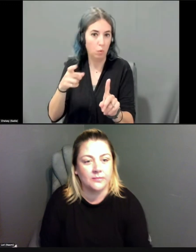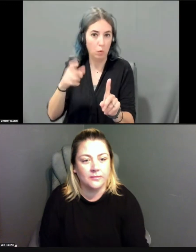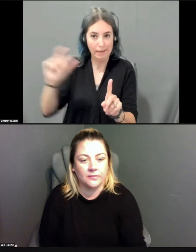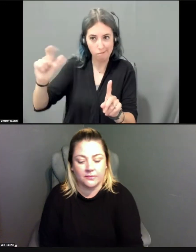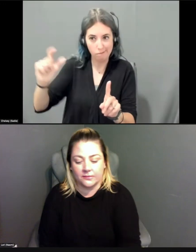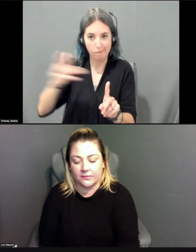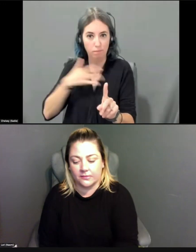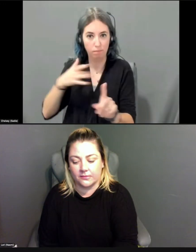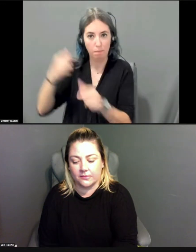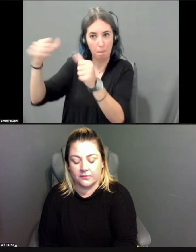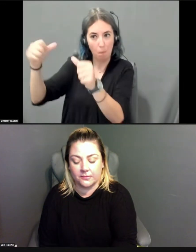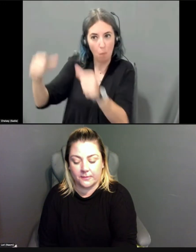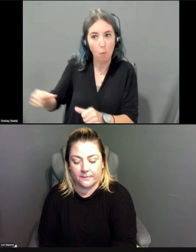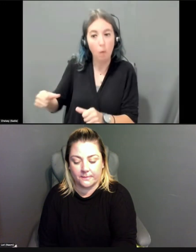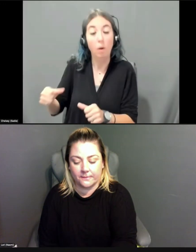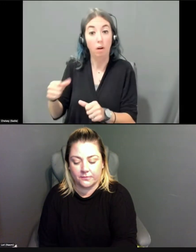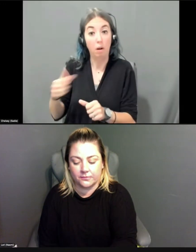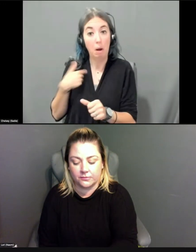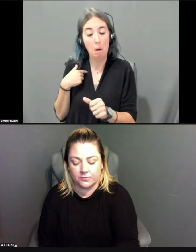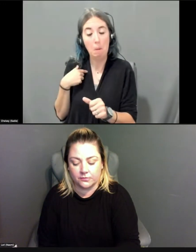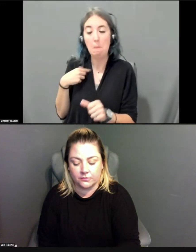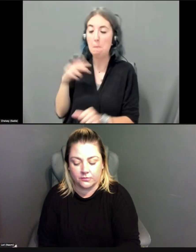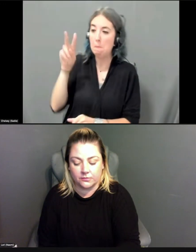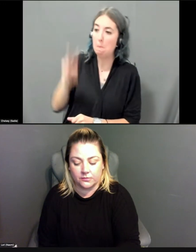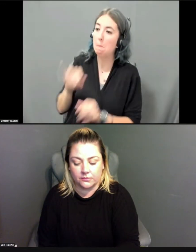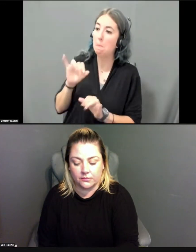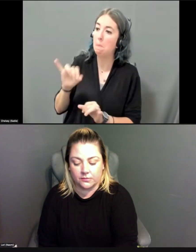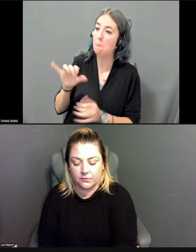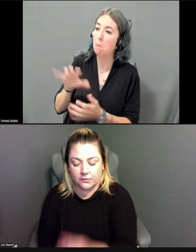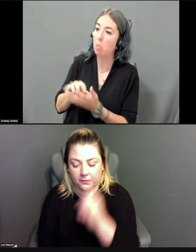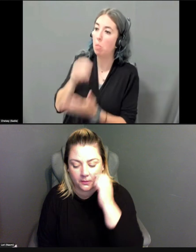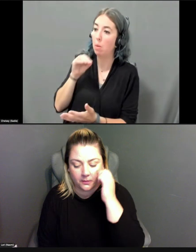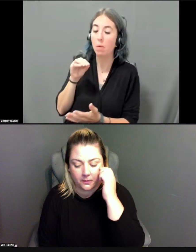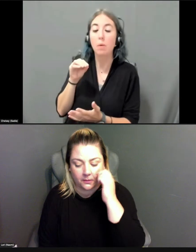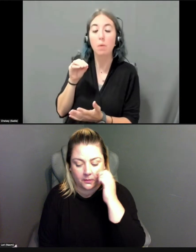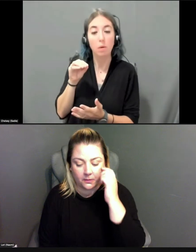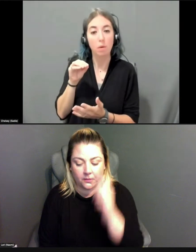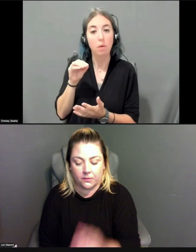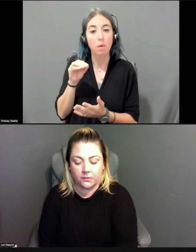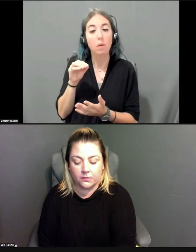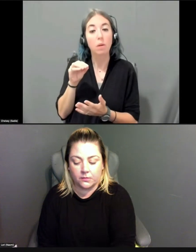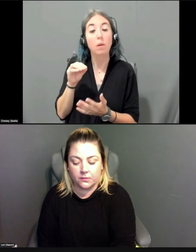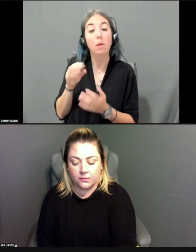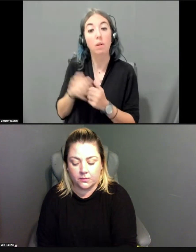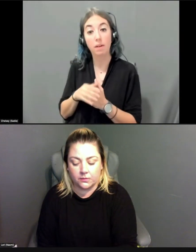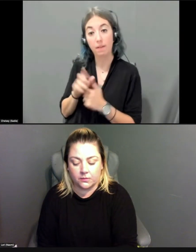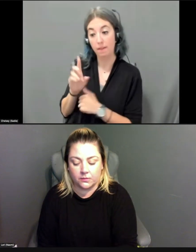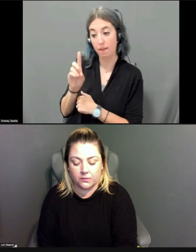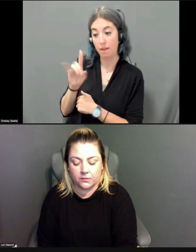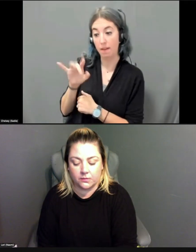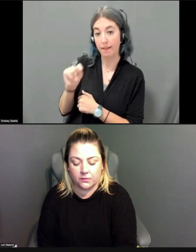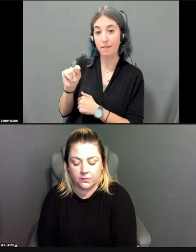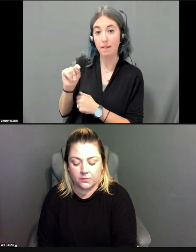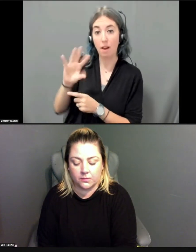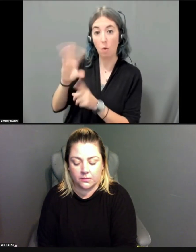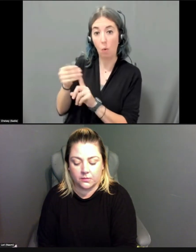from you, is that being anti-diet culture is a lot different than